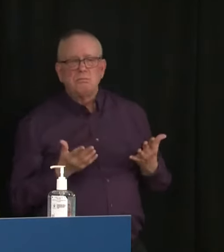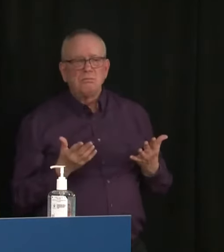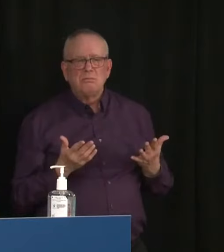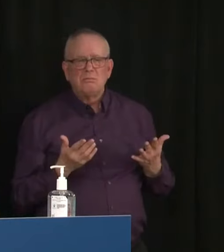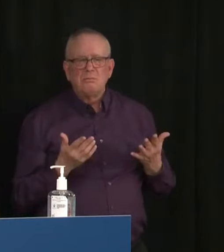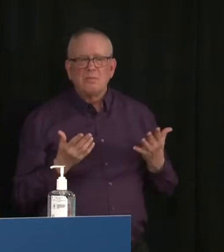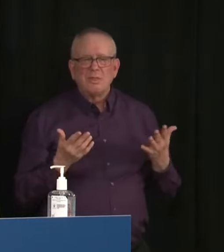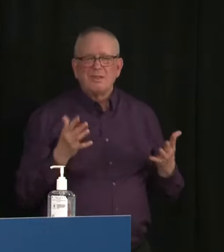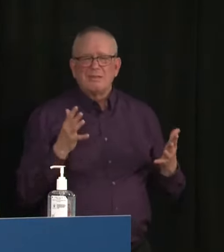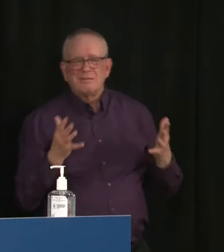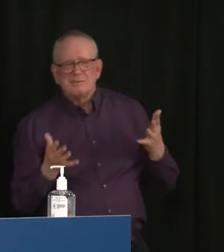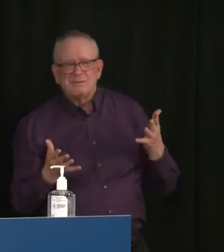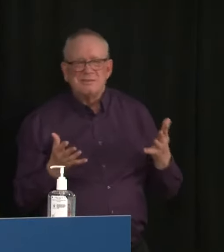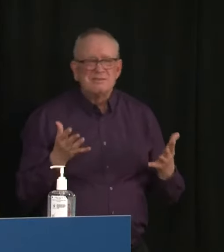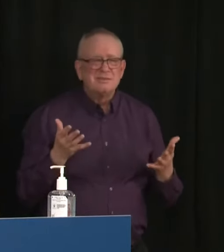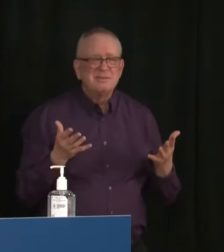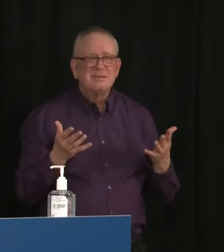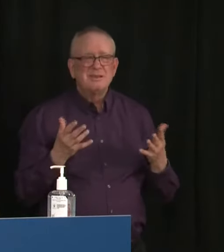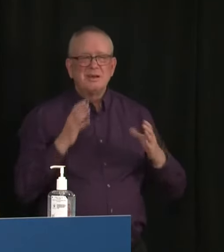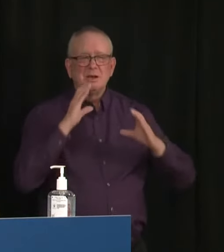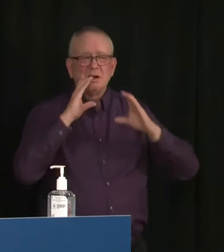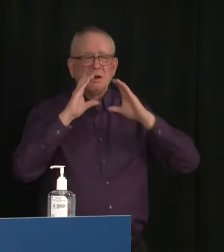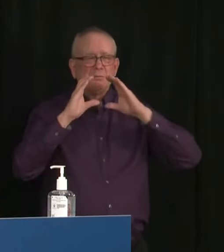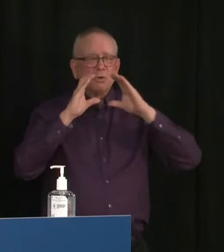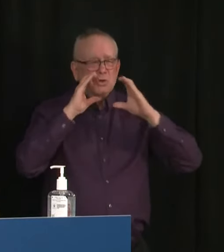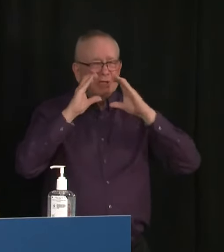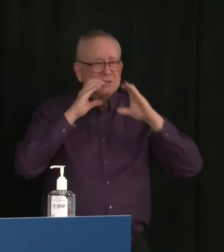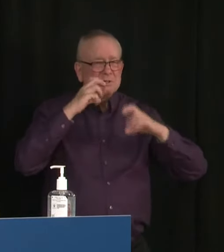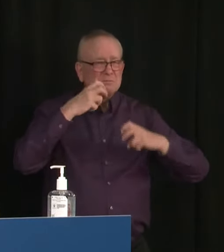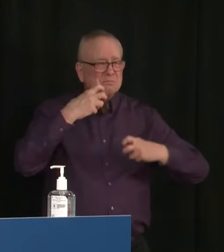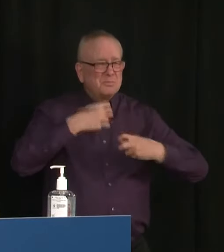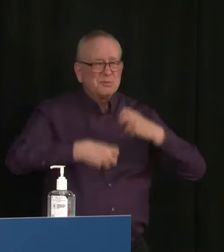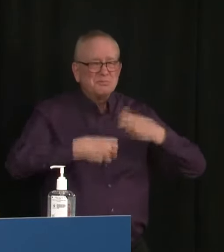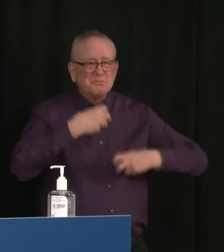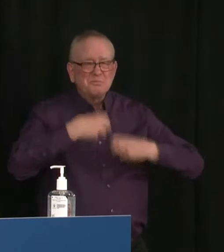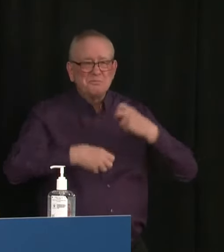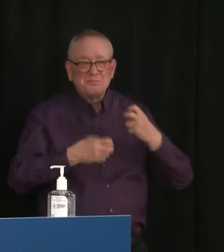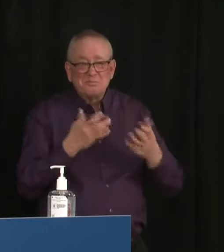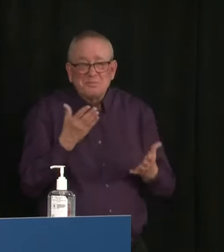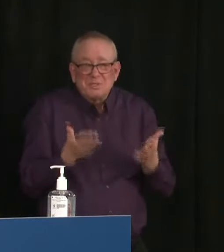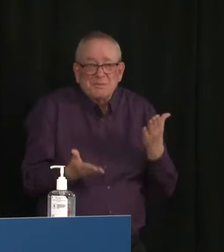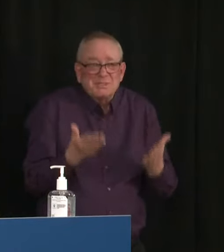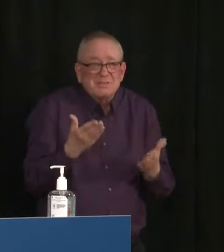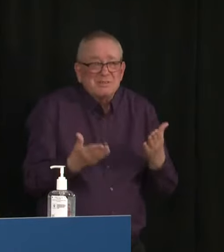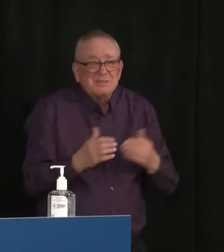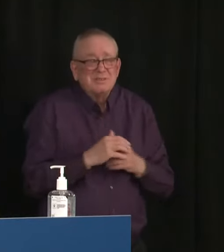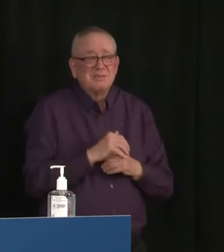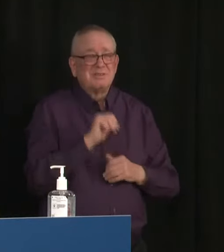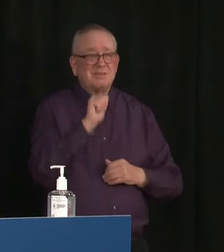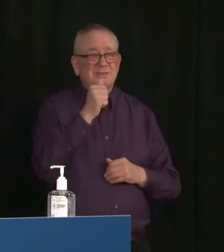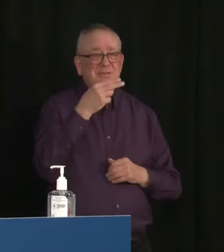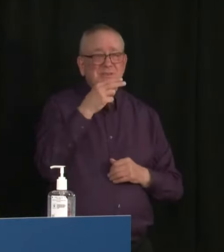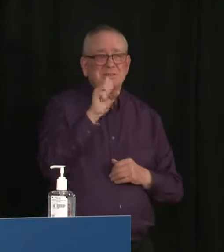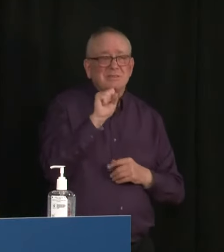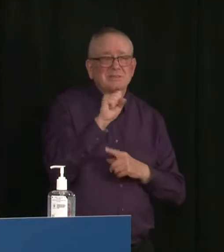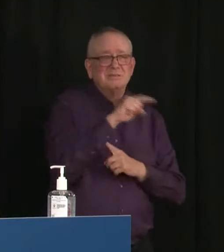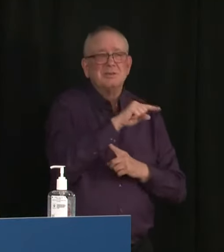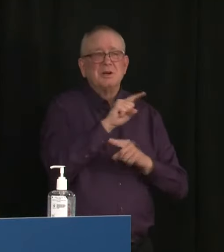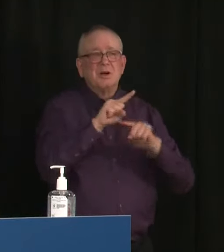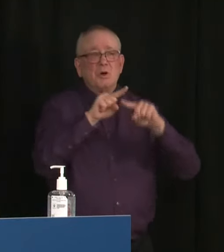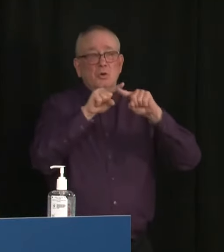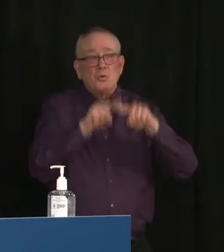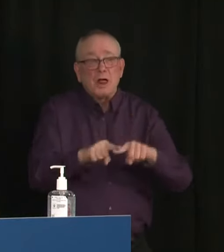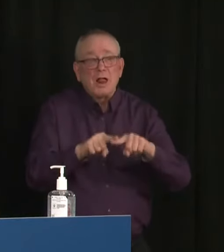is relying, at least to some degree, on workplaces and schools notifying Albertans of their close contact, or is